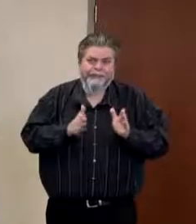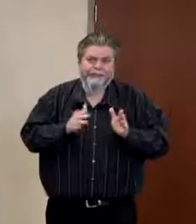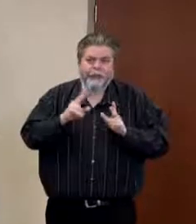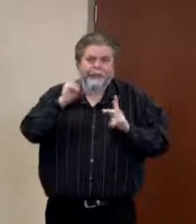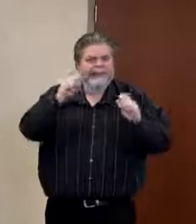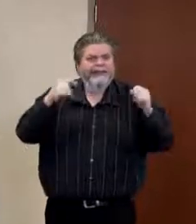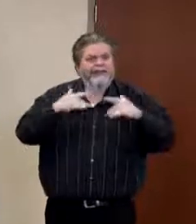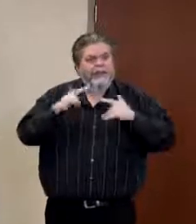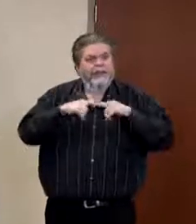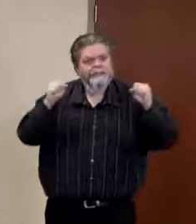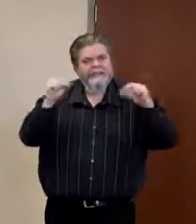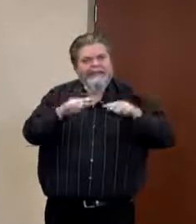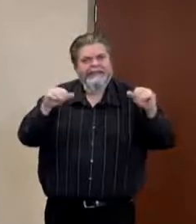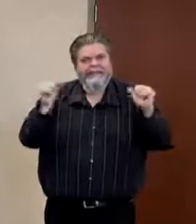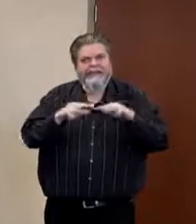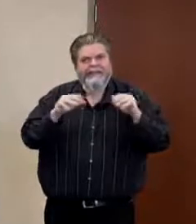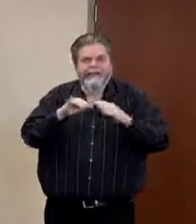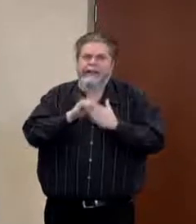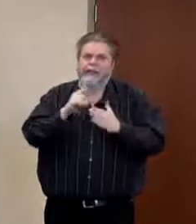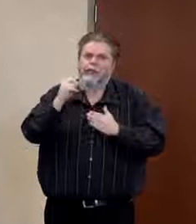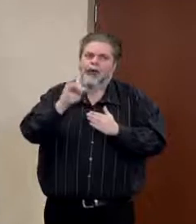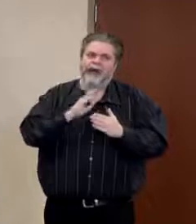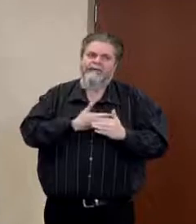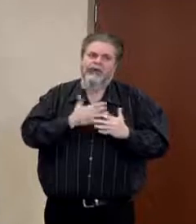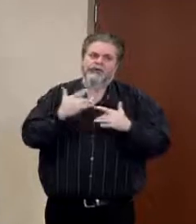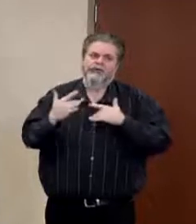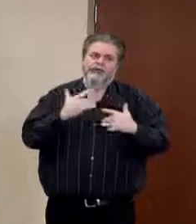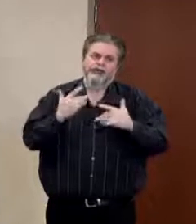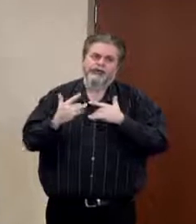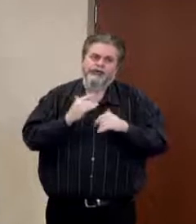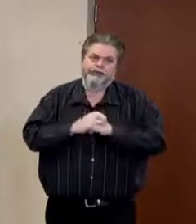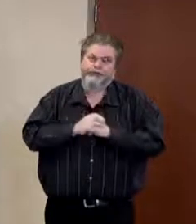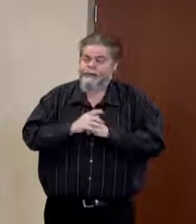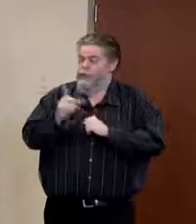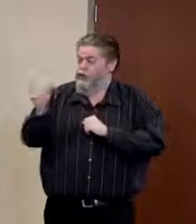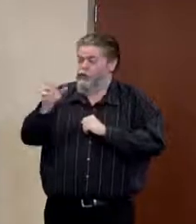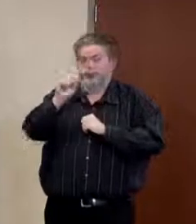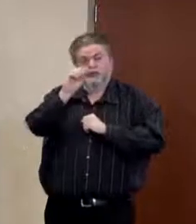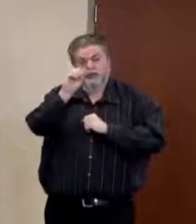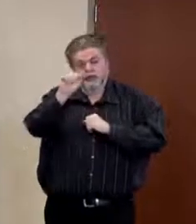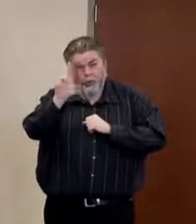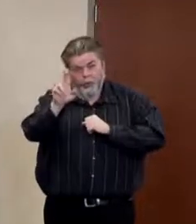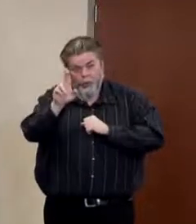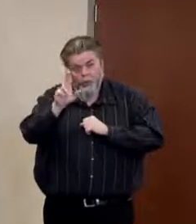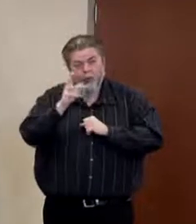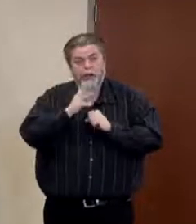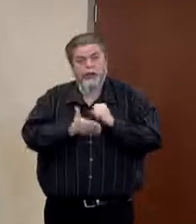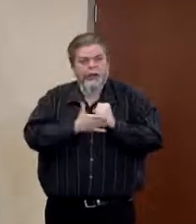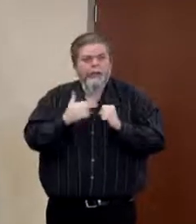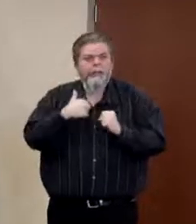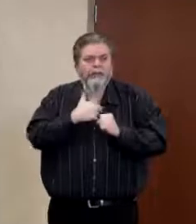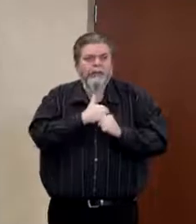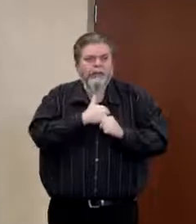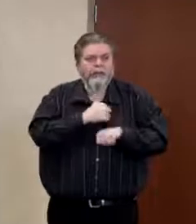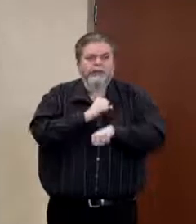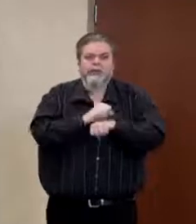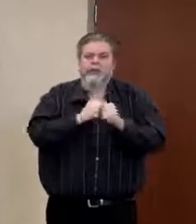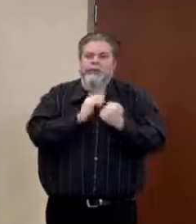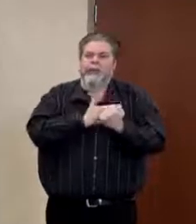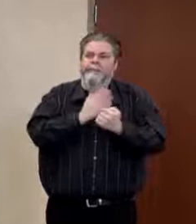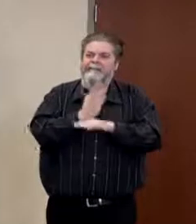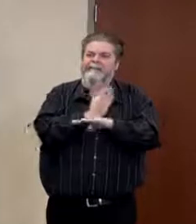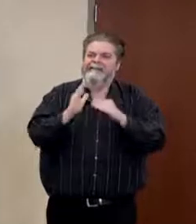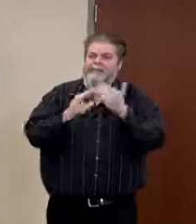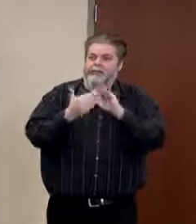the big issues are. And so SOAR will be a program where we will be working with our business